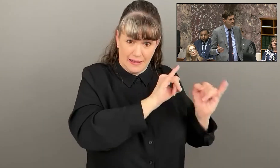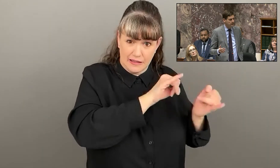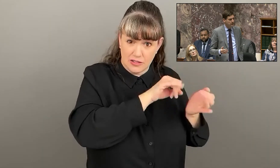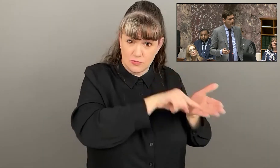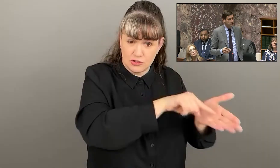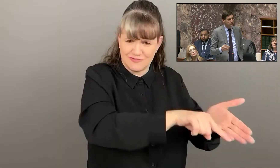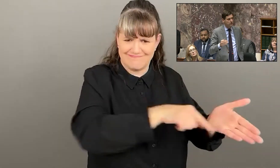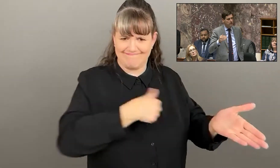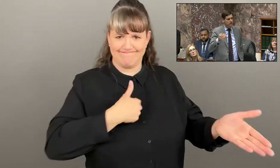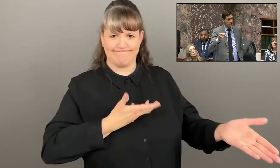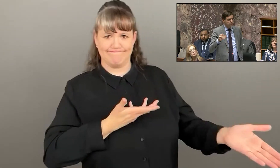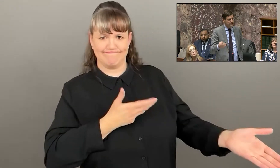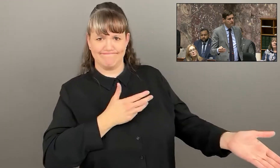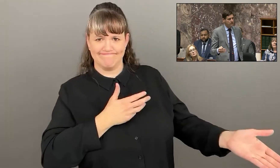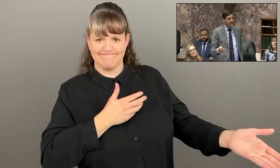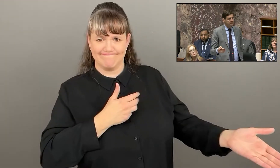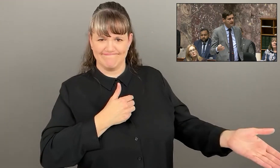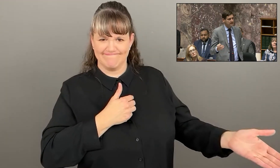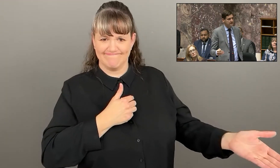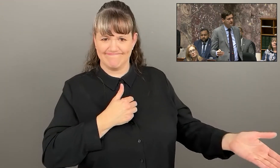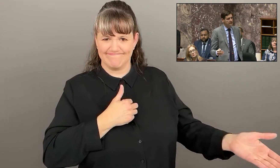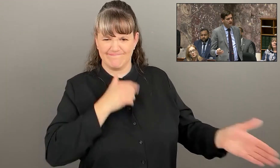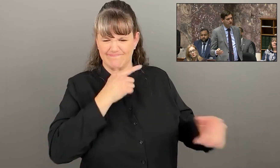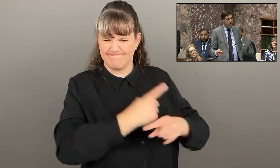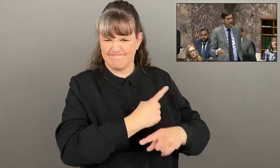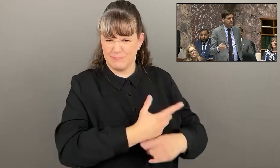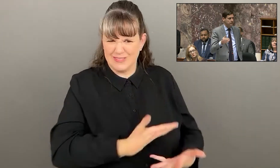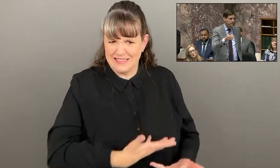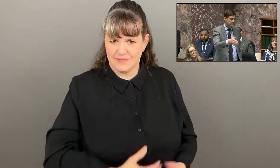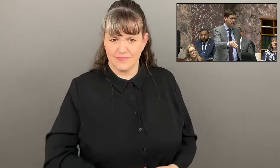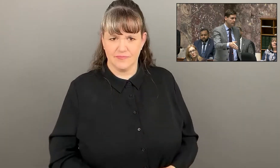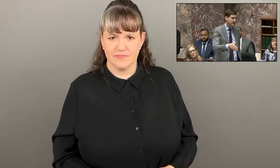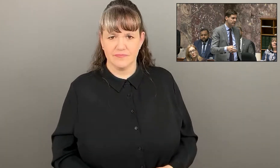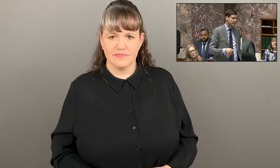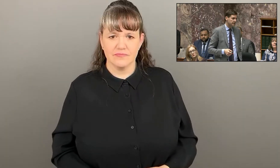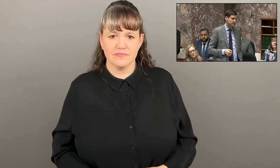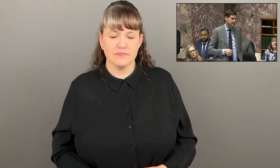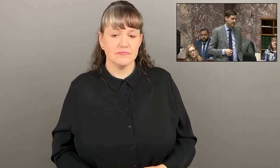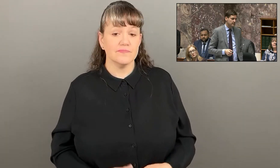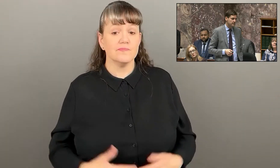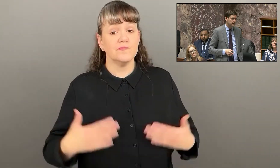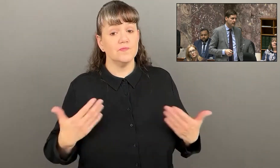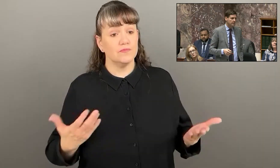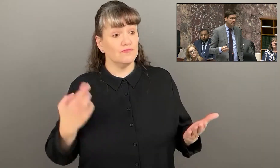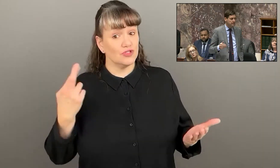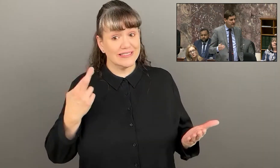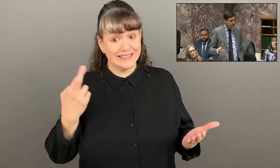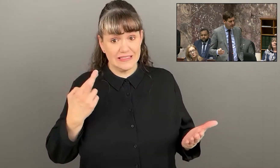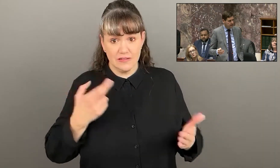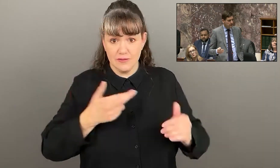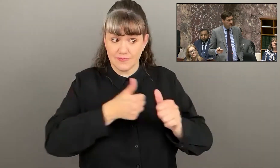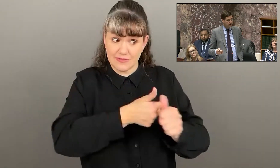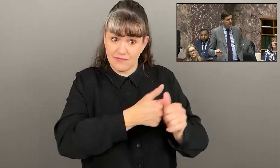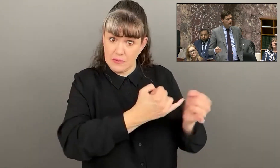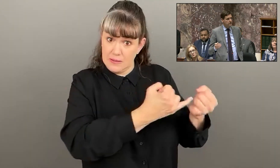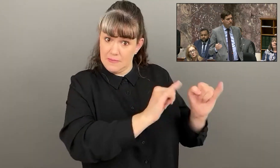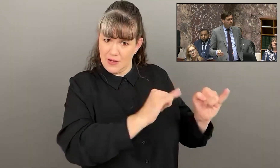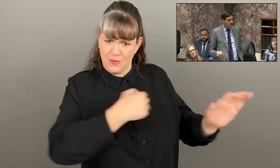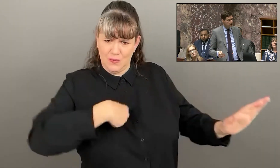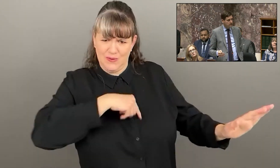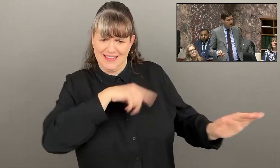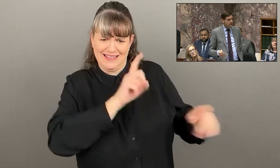that. So there's a reason why he has this independent authority. There's a reason why we can't direct the police on this. But let me say that